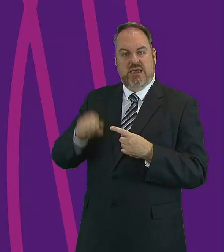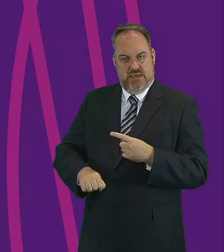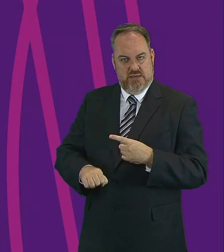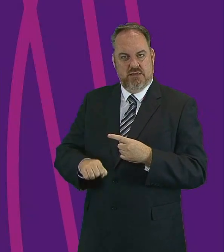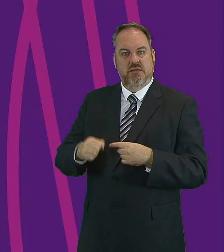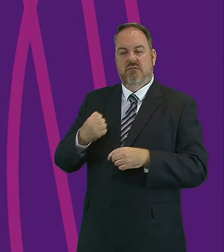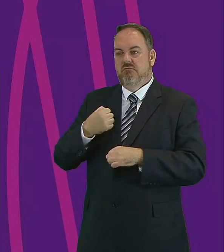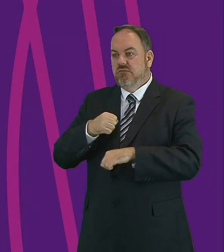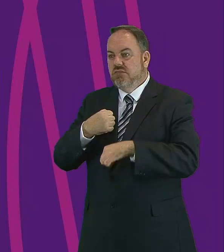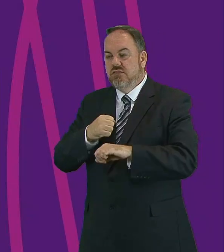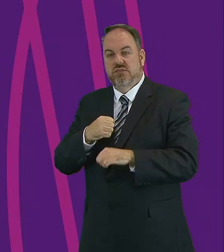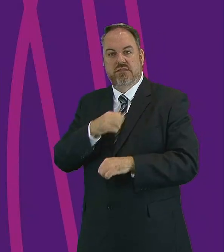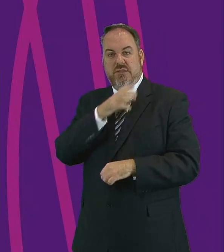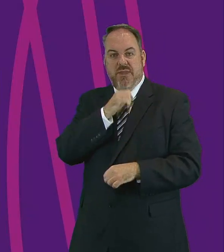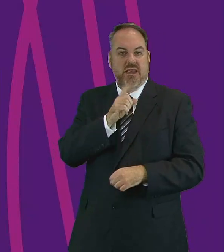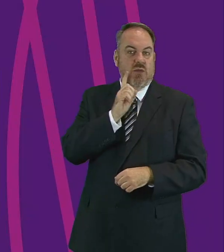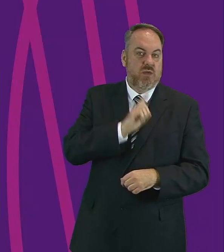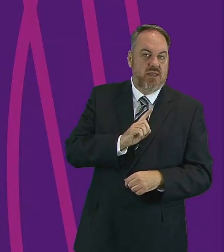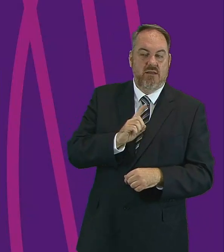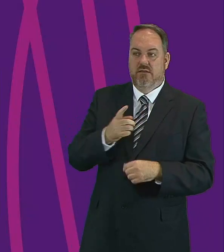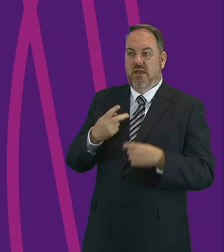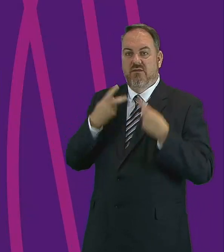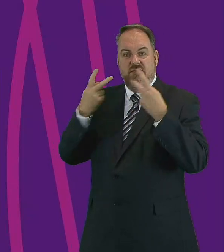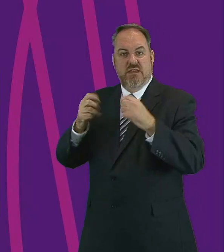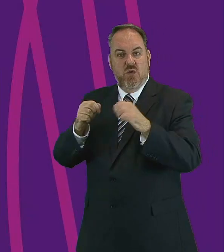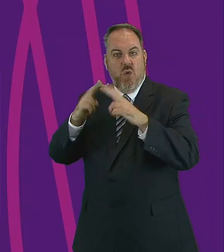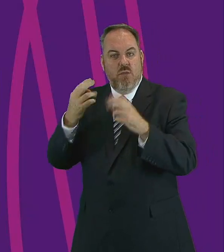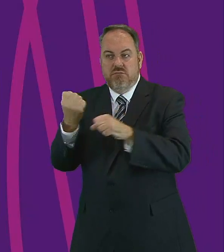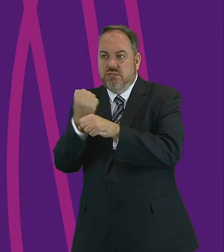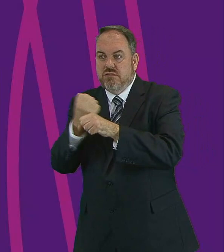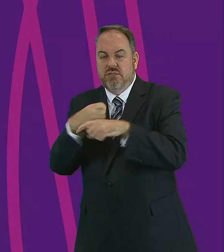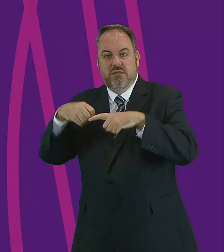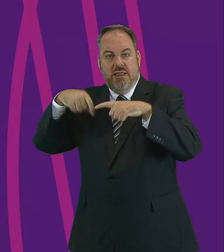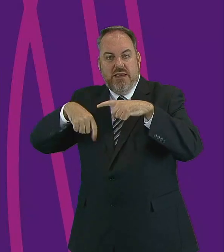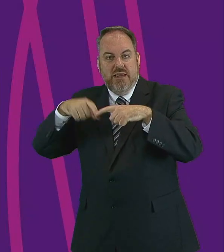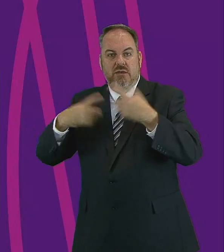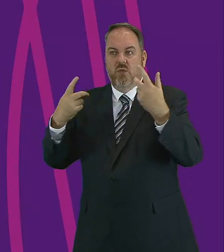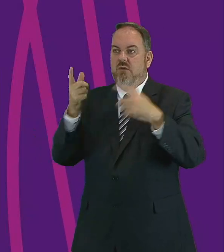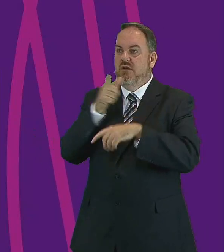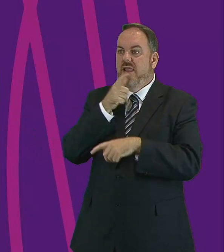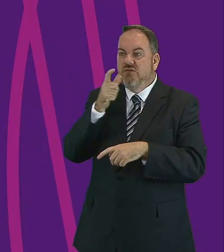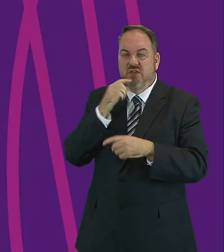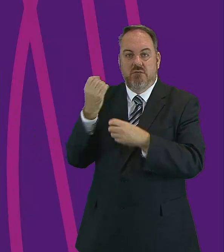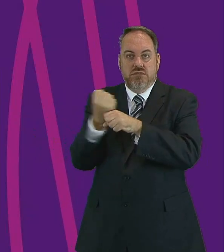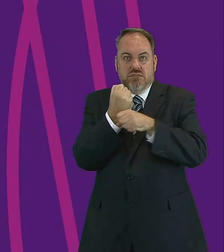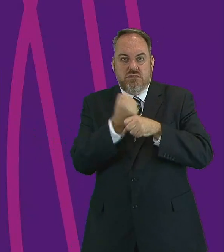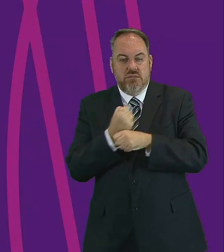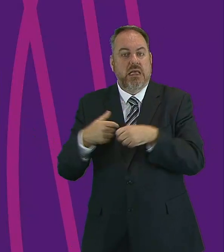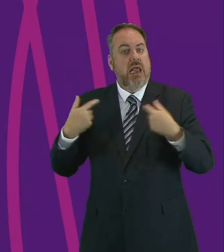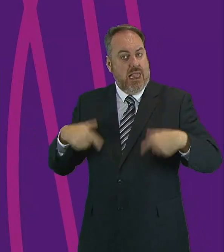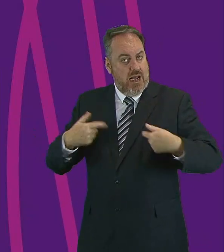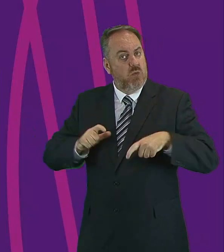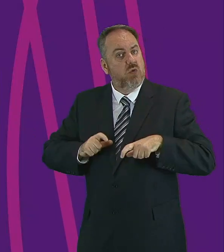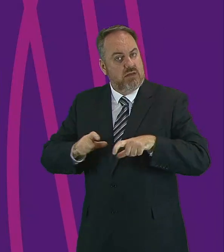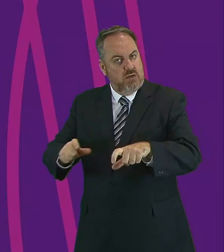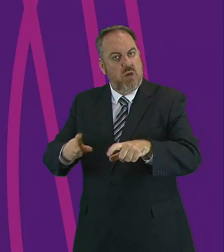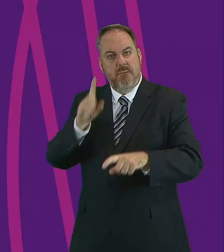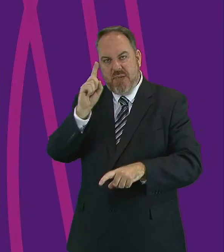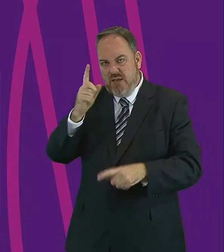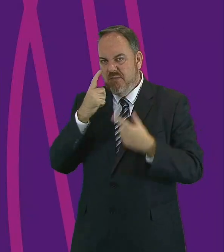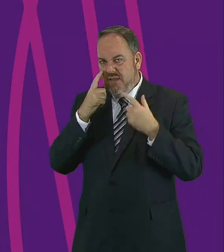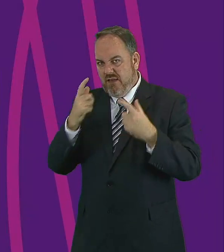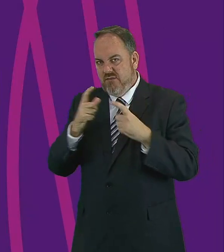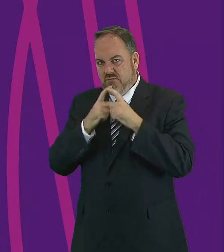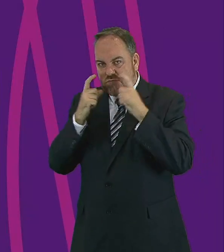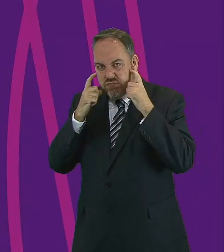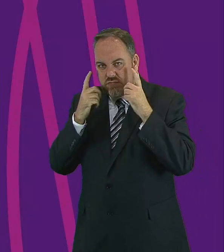into your house to carry out essential repairs or installations or deliveries, but we are saying you should take particular care